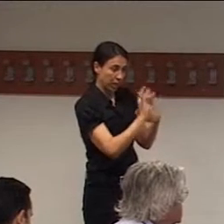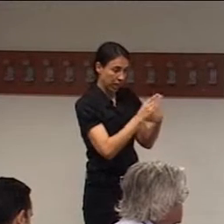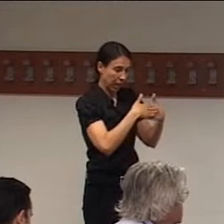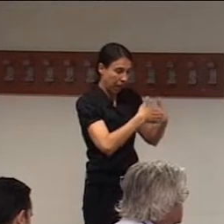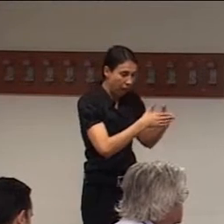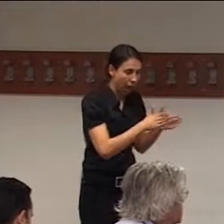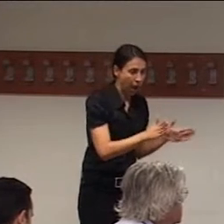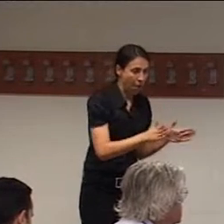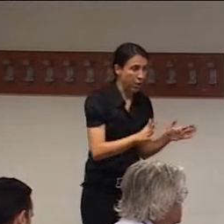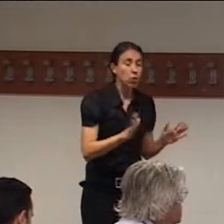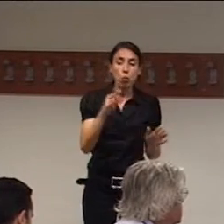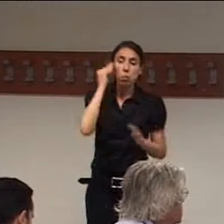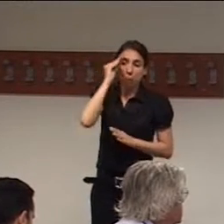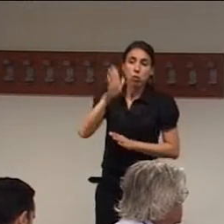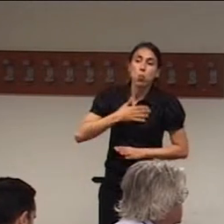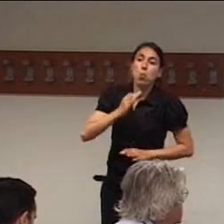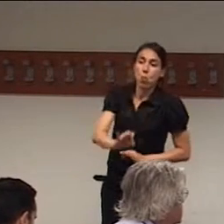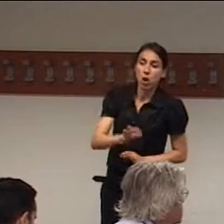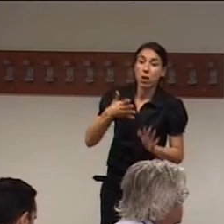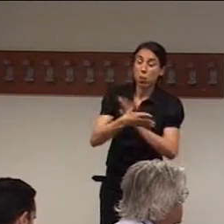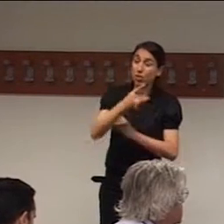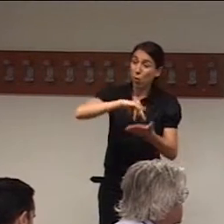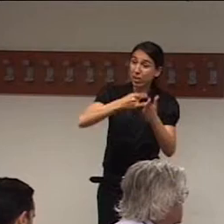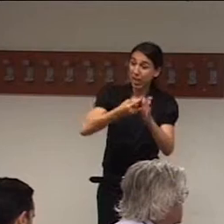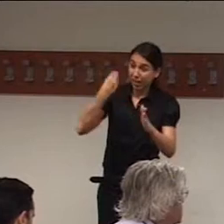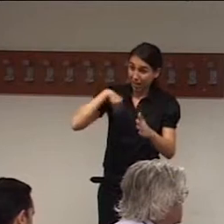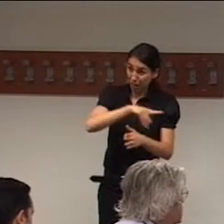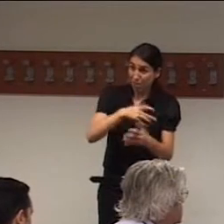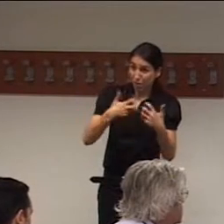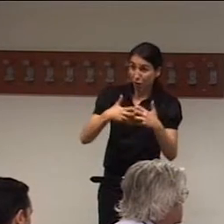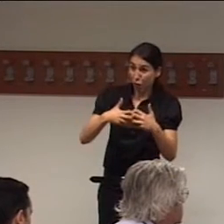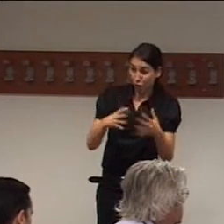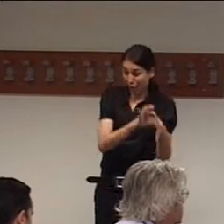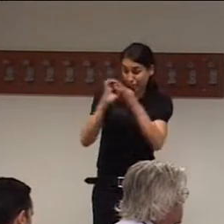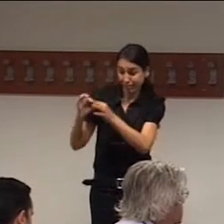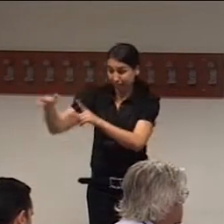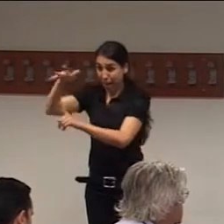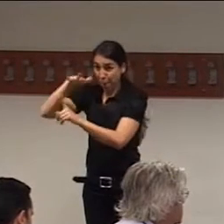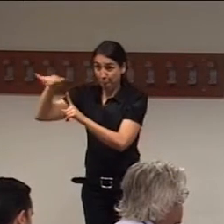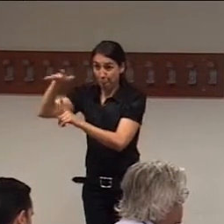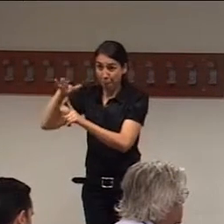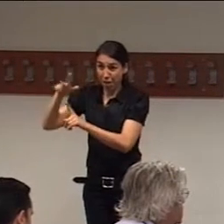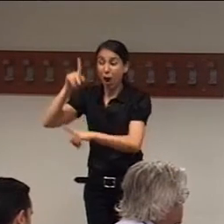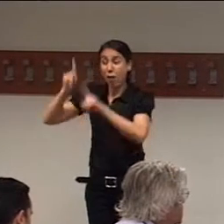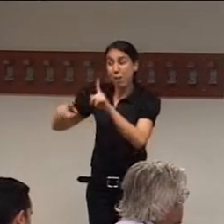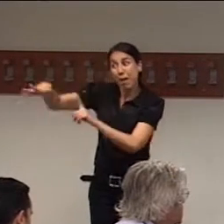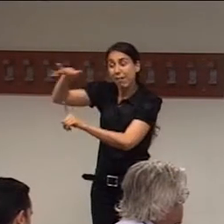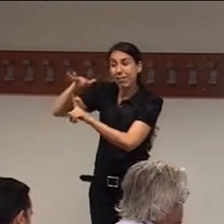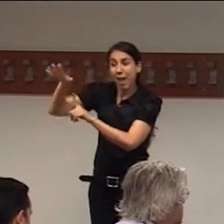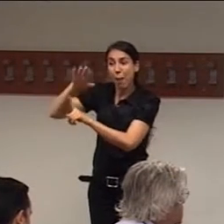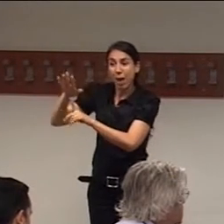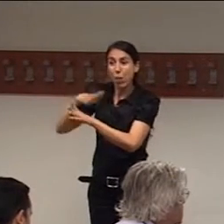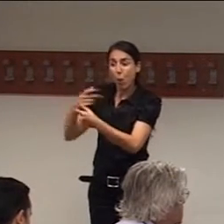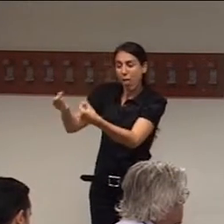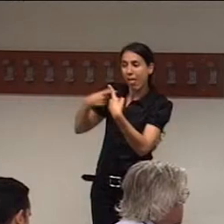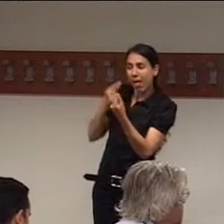of a door that it opens depending on the person. Well, this technique works with interaction with the medium, so it depends very much